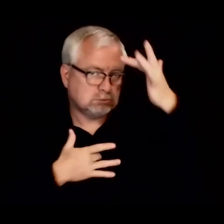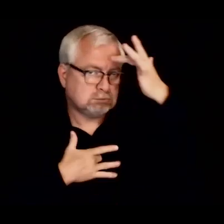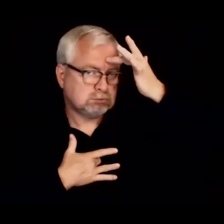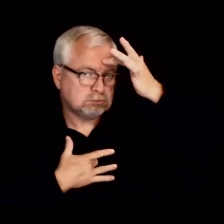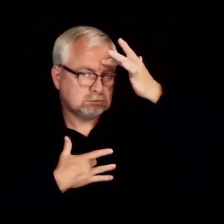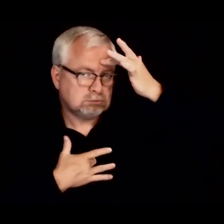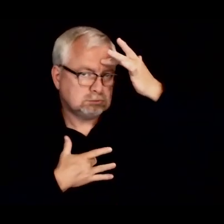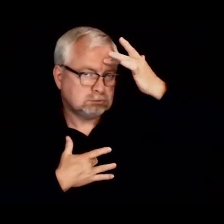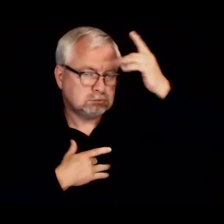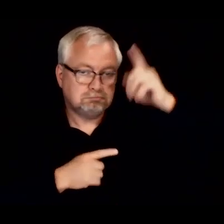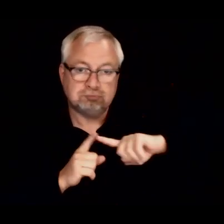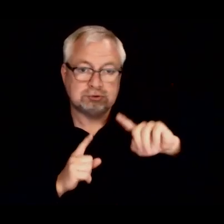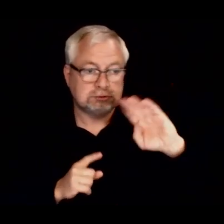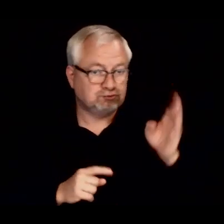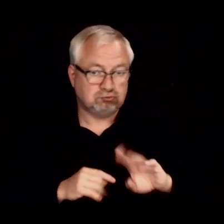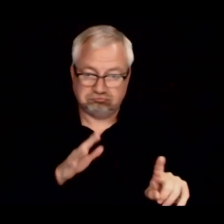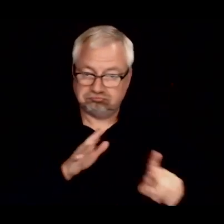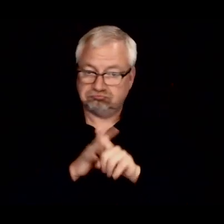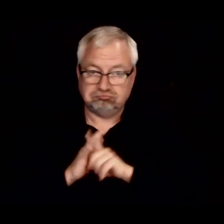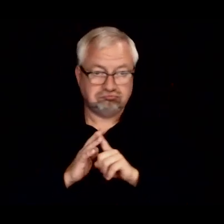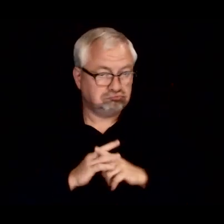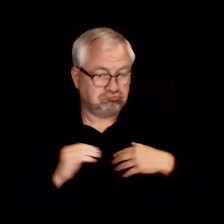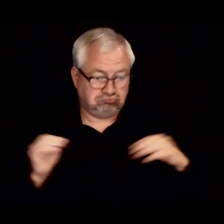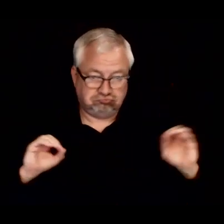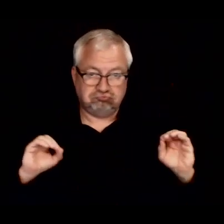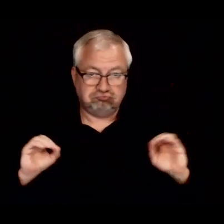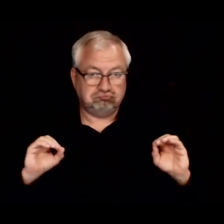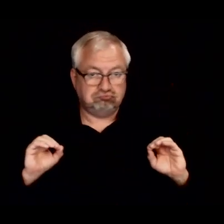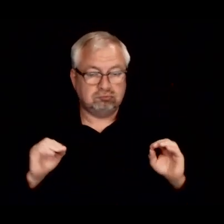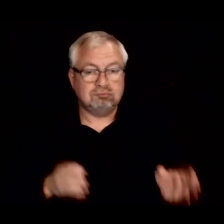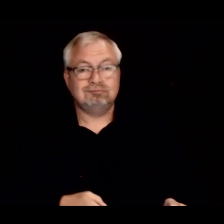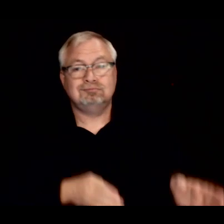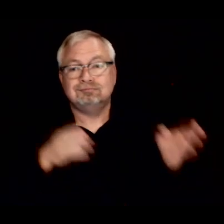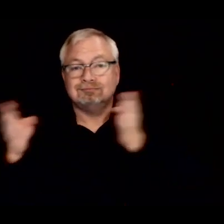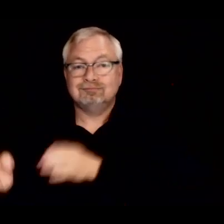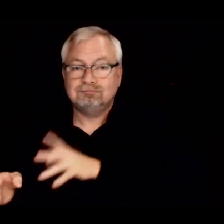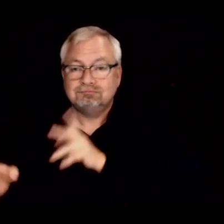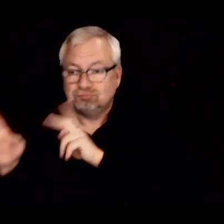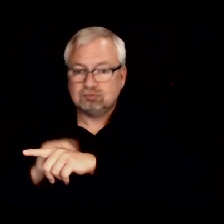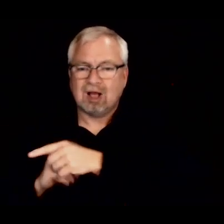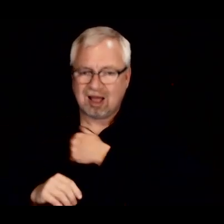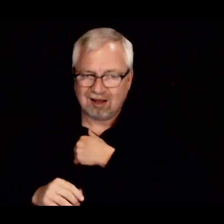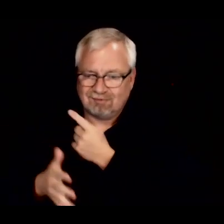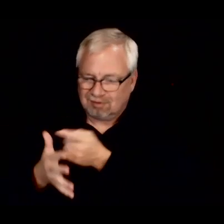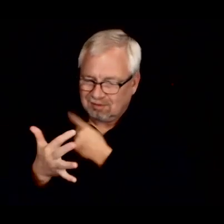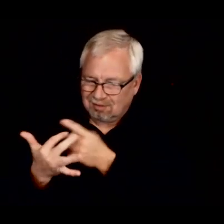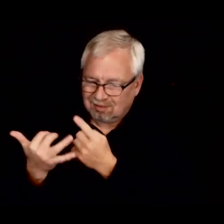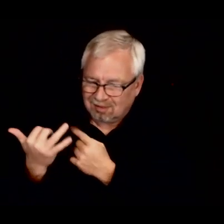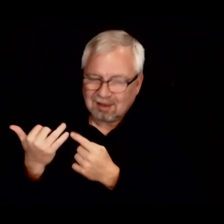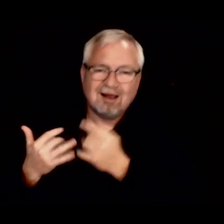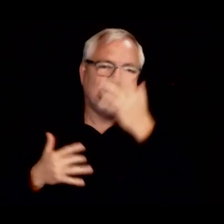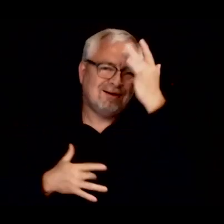and infectious prior to symptoms starting. All right, operator, we have time for one more question.